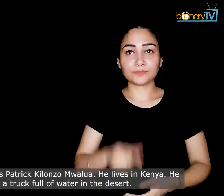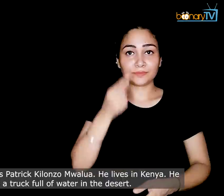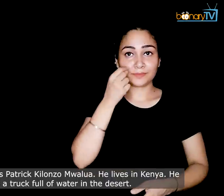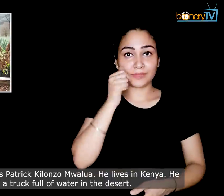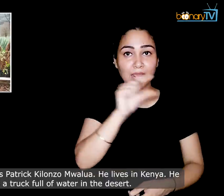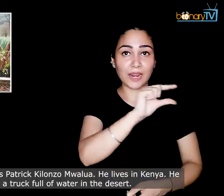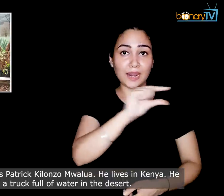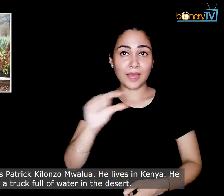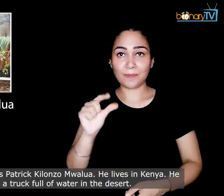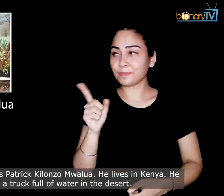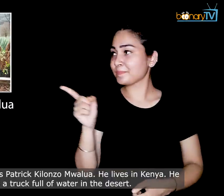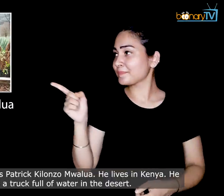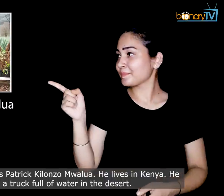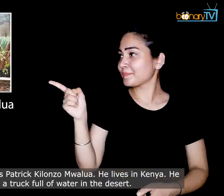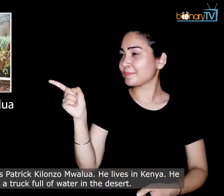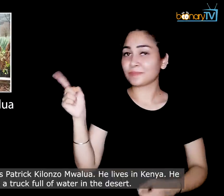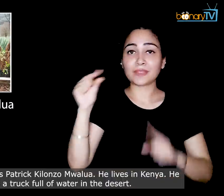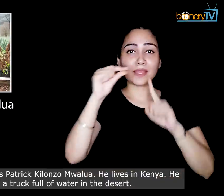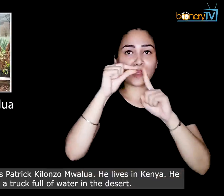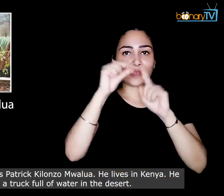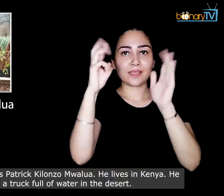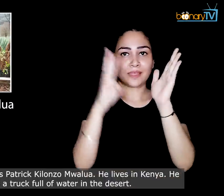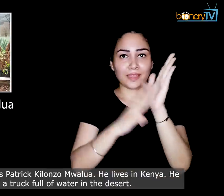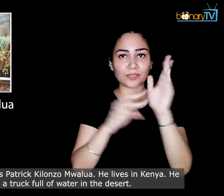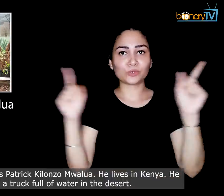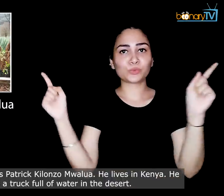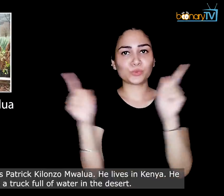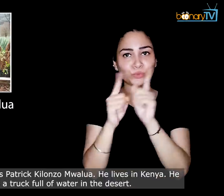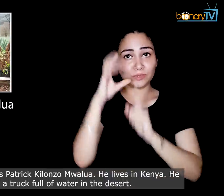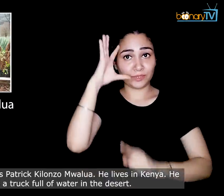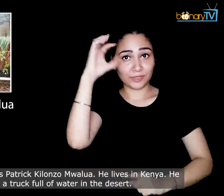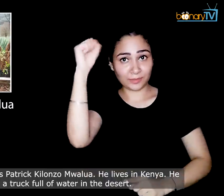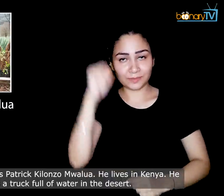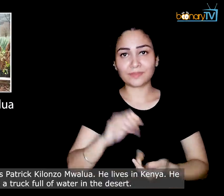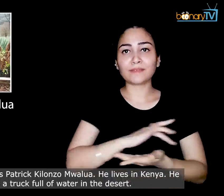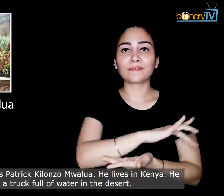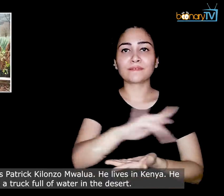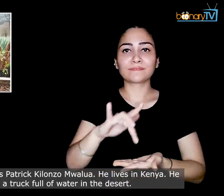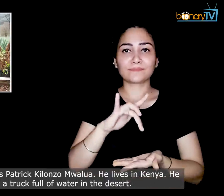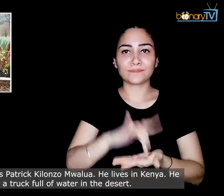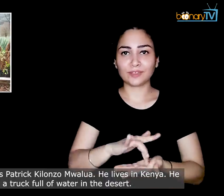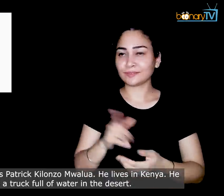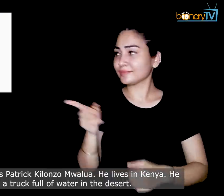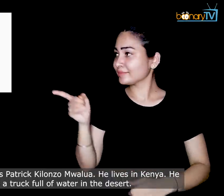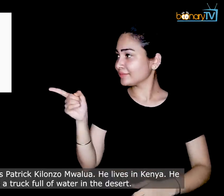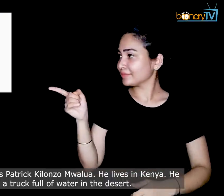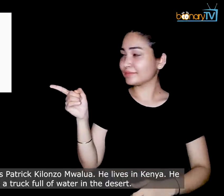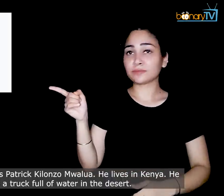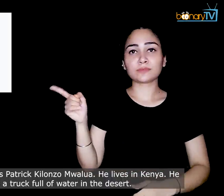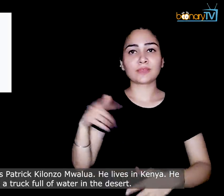This man's name is Patrick Colonzo Malua. He lives in Kenya.